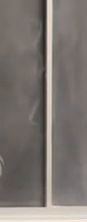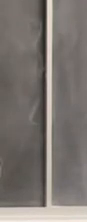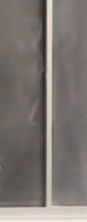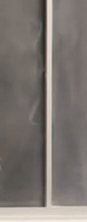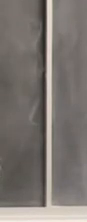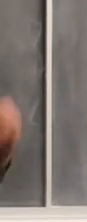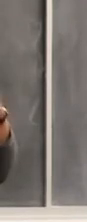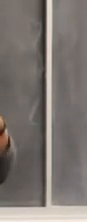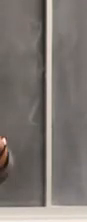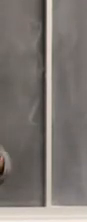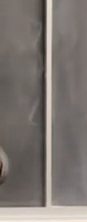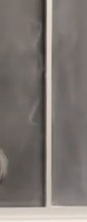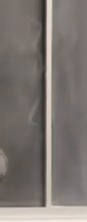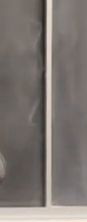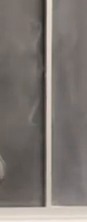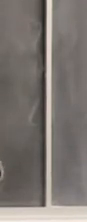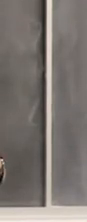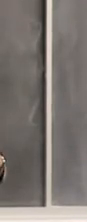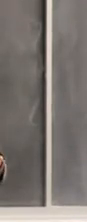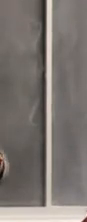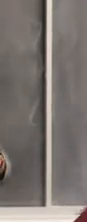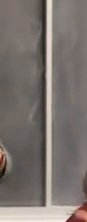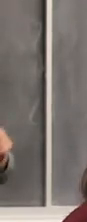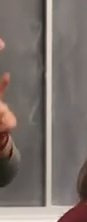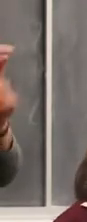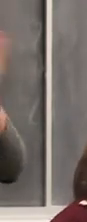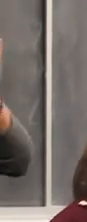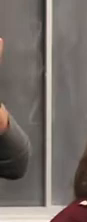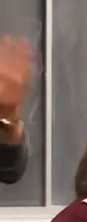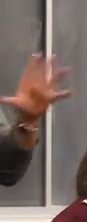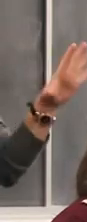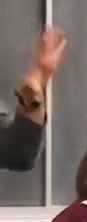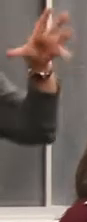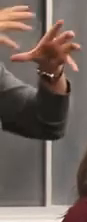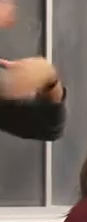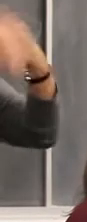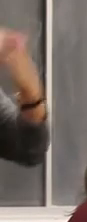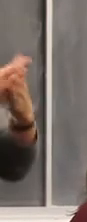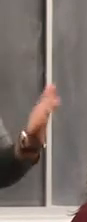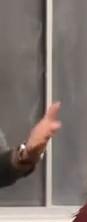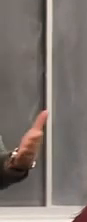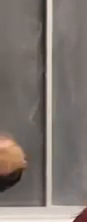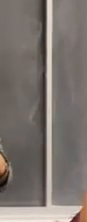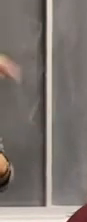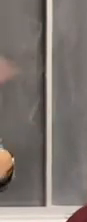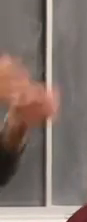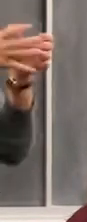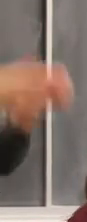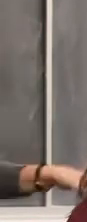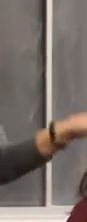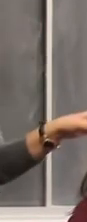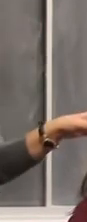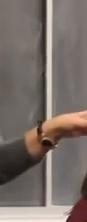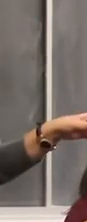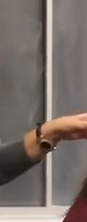symbol to really encompass all genders and not just break it down to the gender